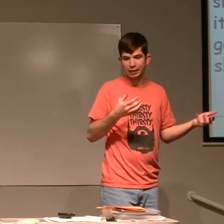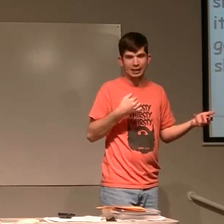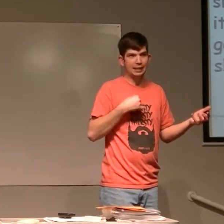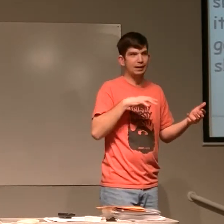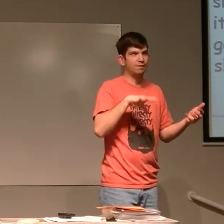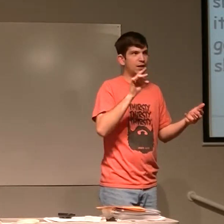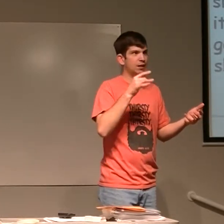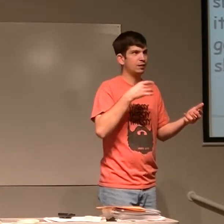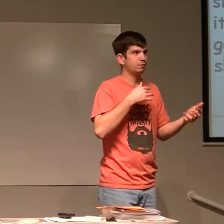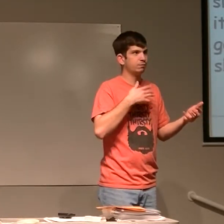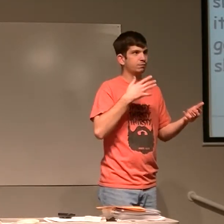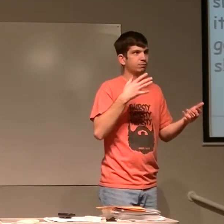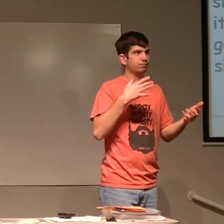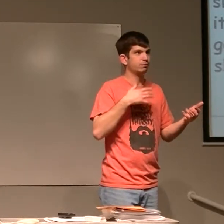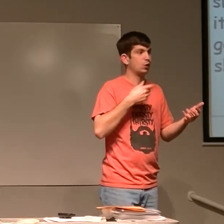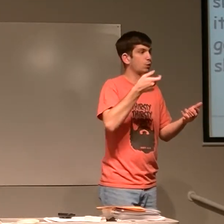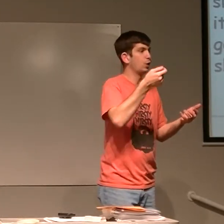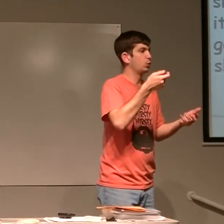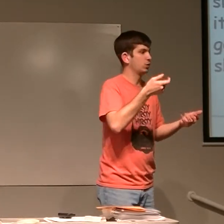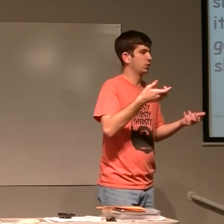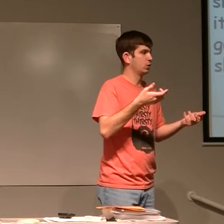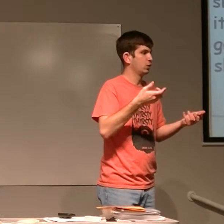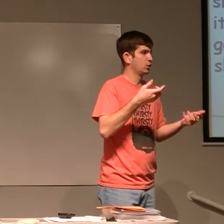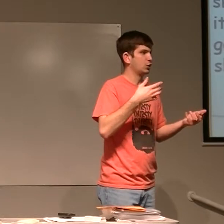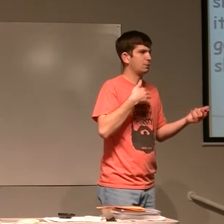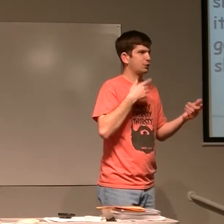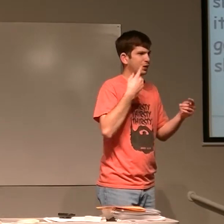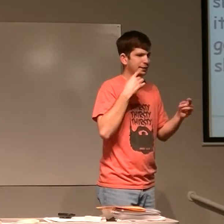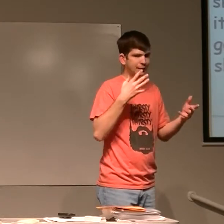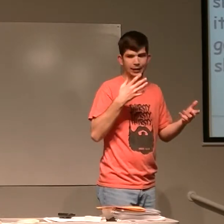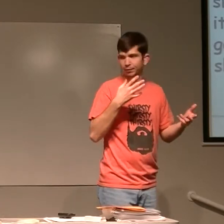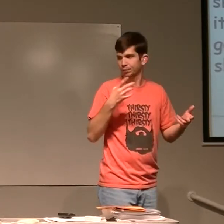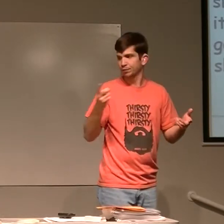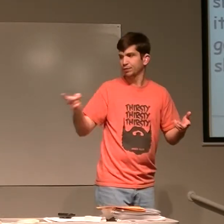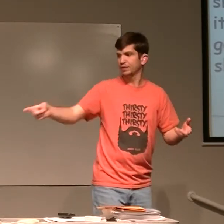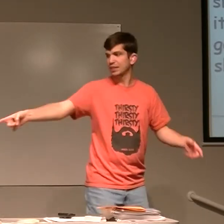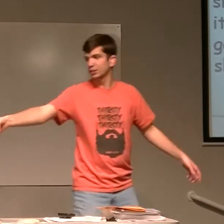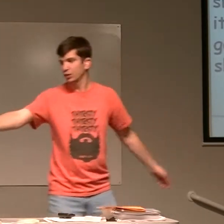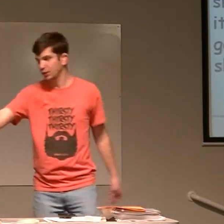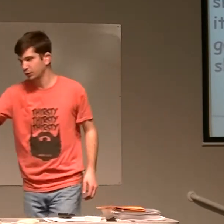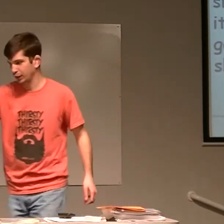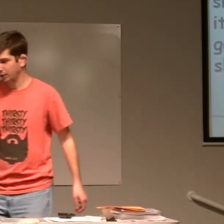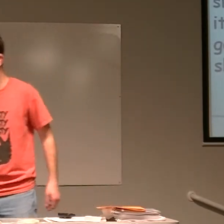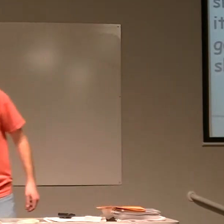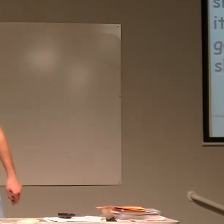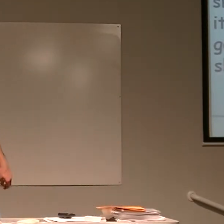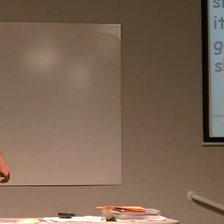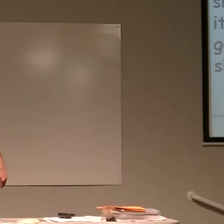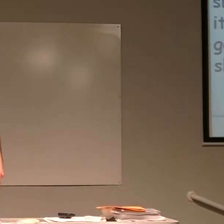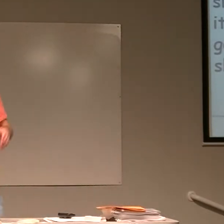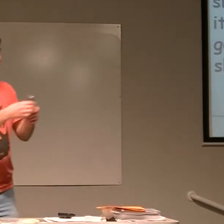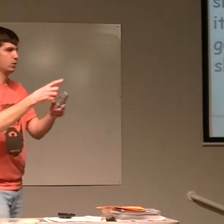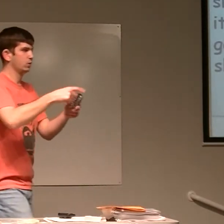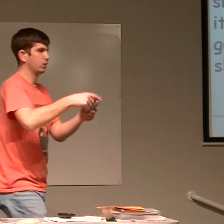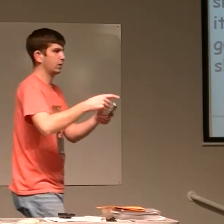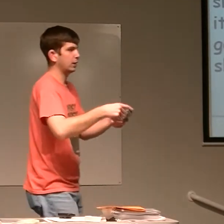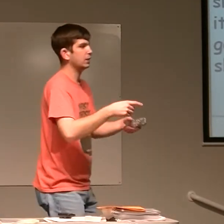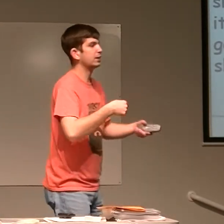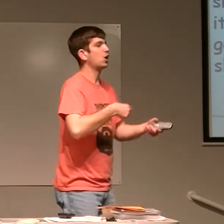I can't find a remote. So I'm trying to say this right here, this. Then they say,